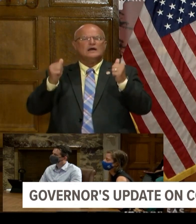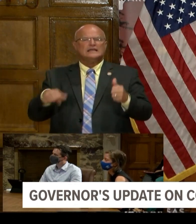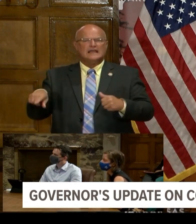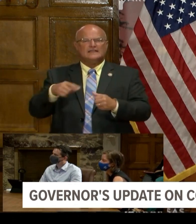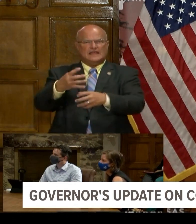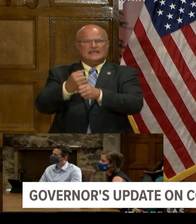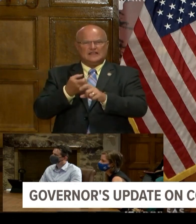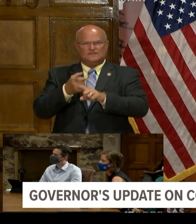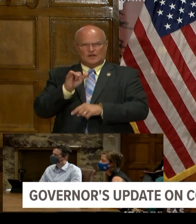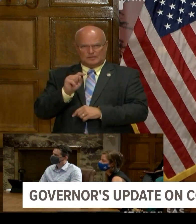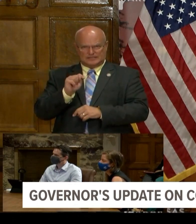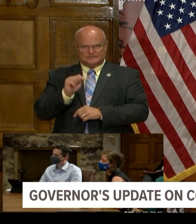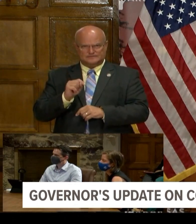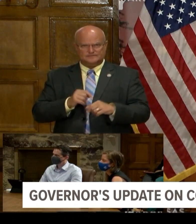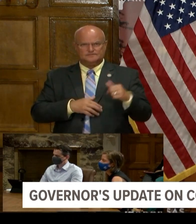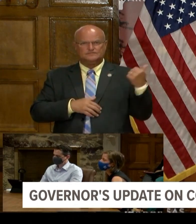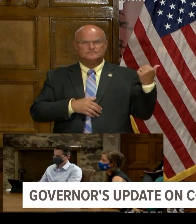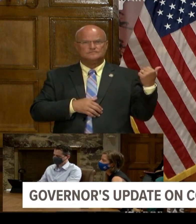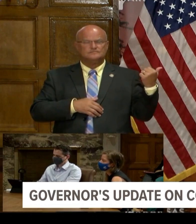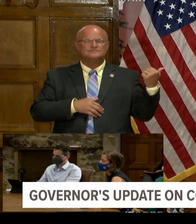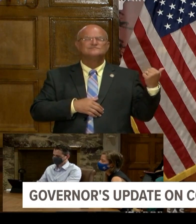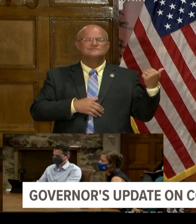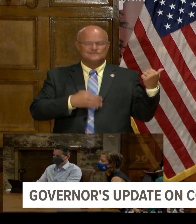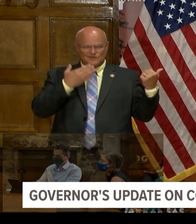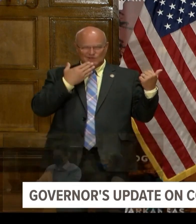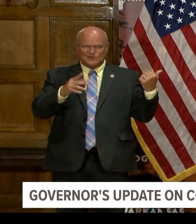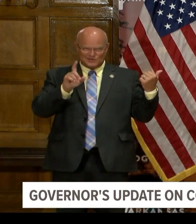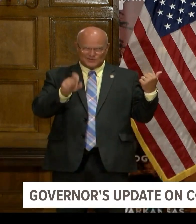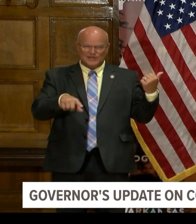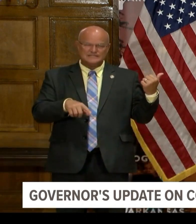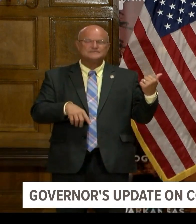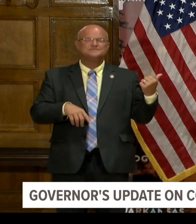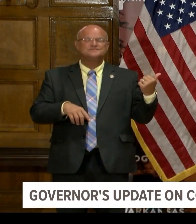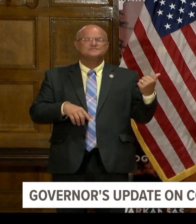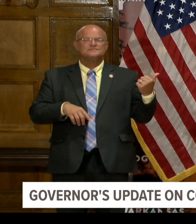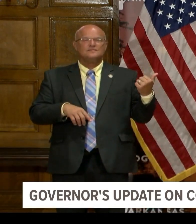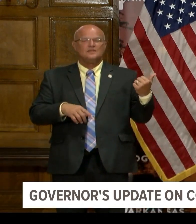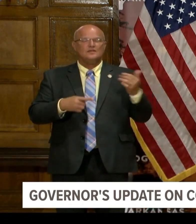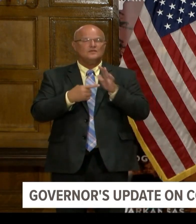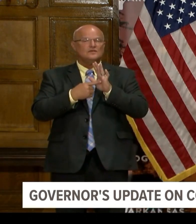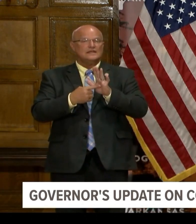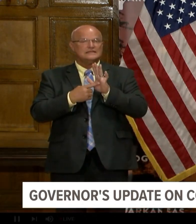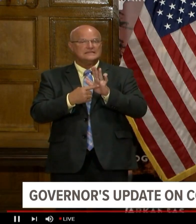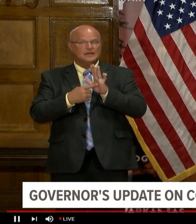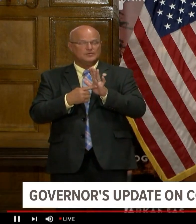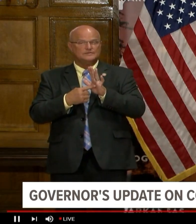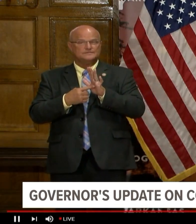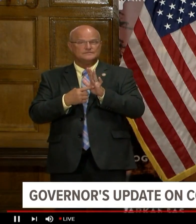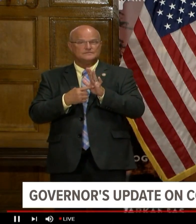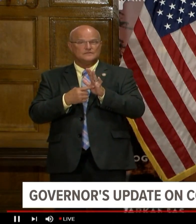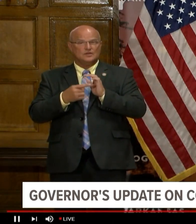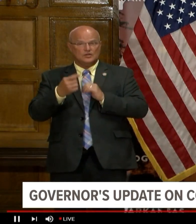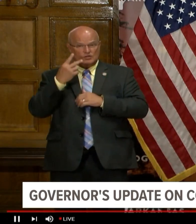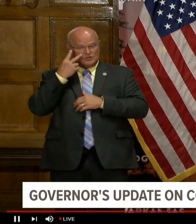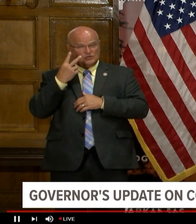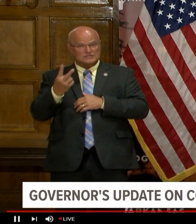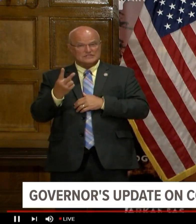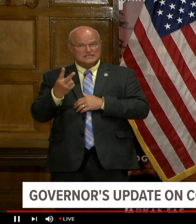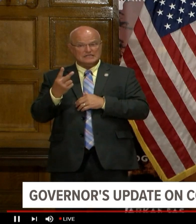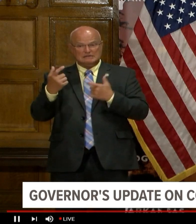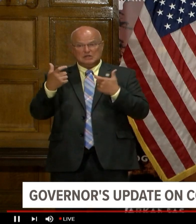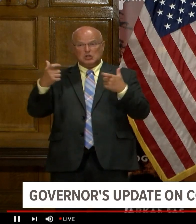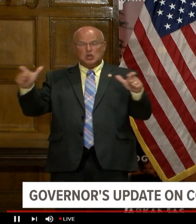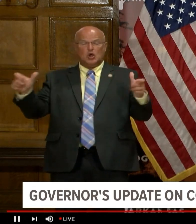from it? That's a very good question. For example, you're going to see in a very large